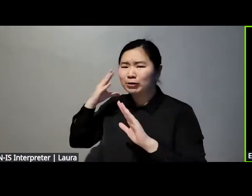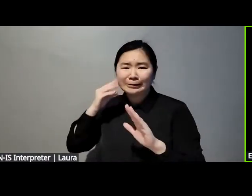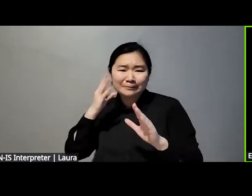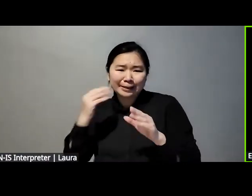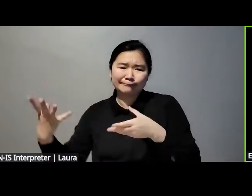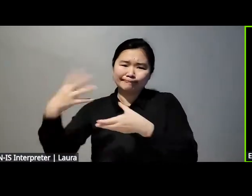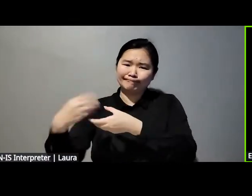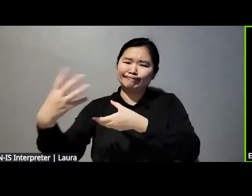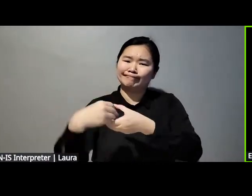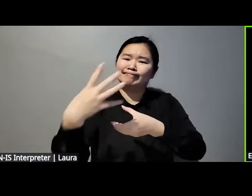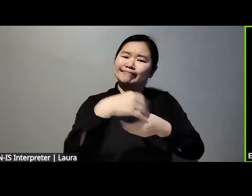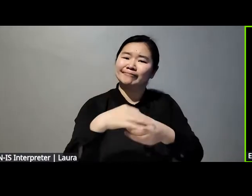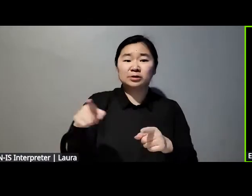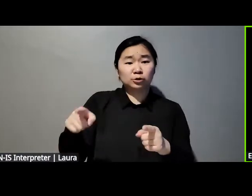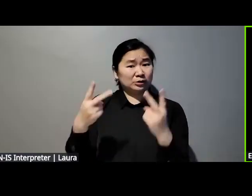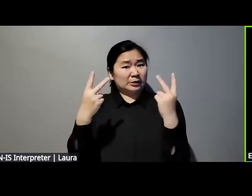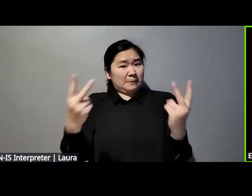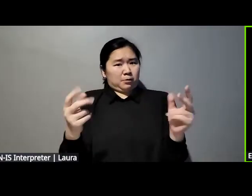share their side.